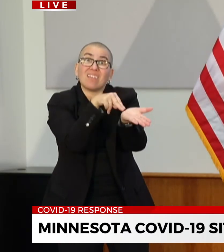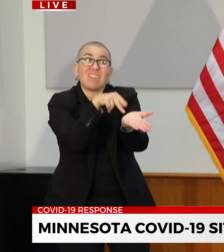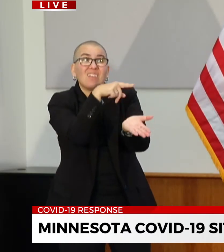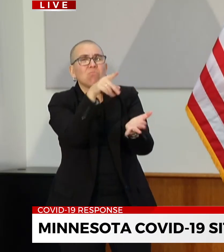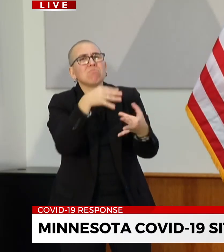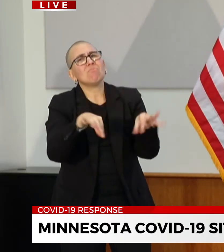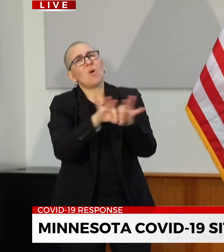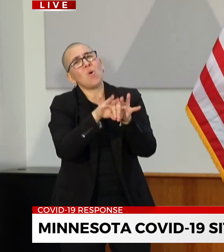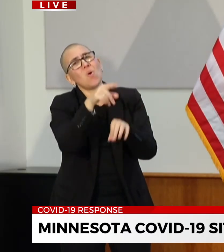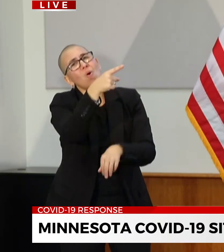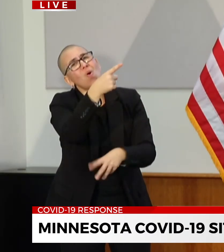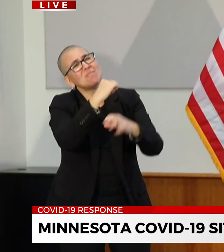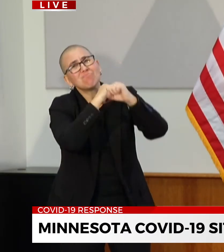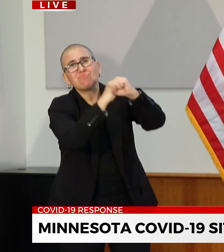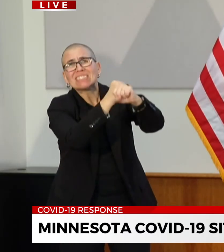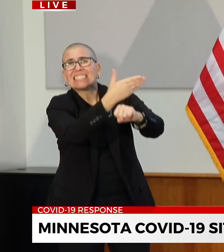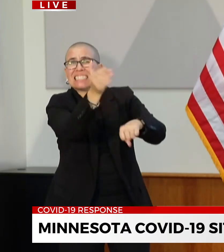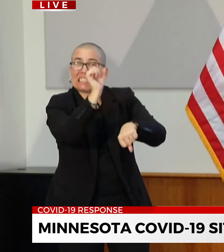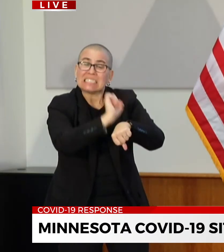minute as well.